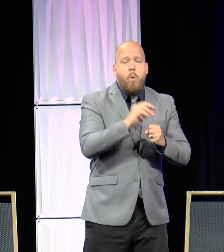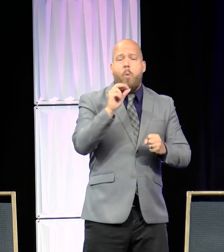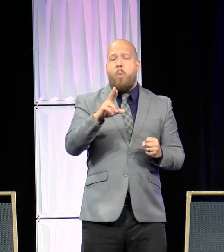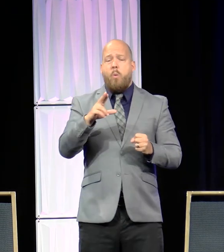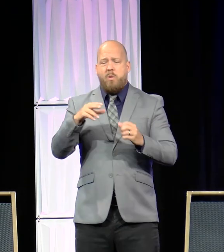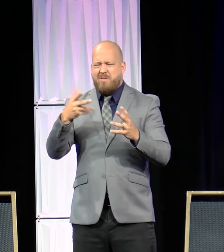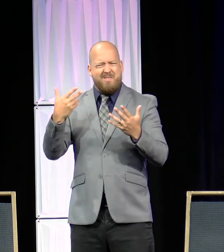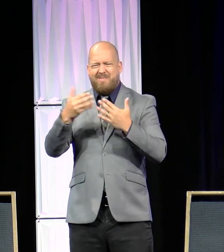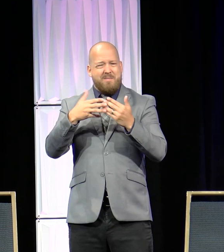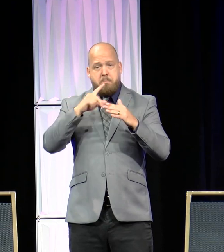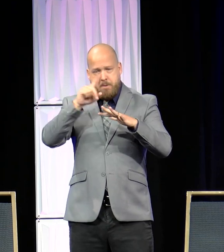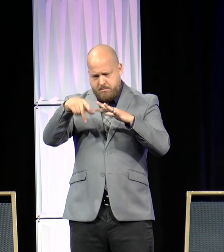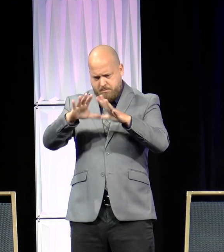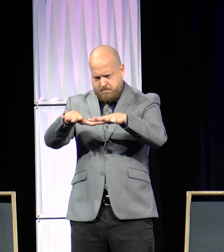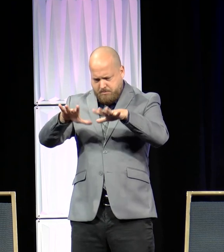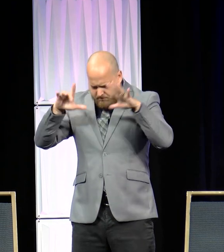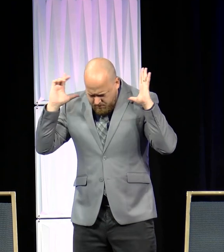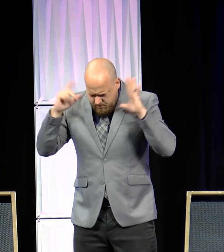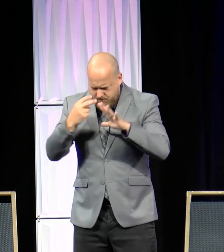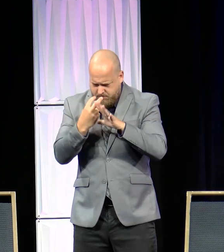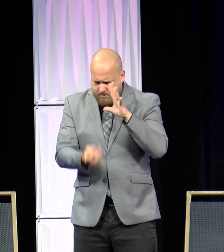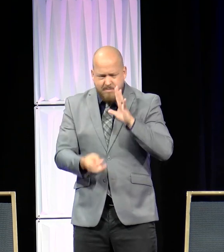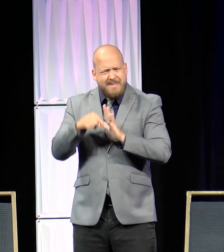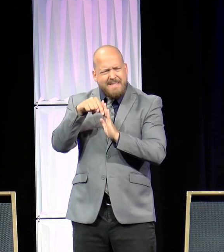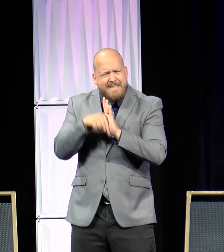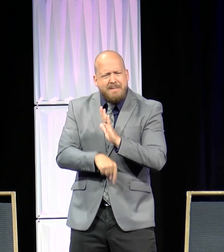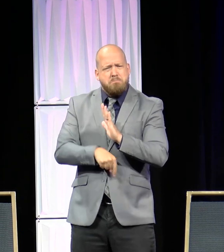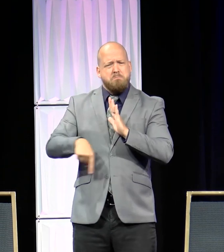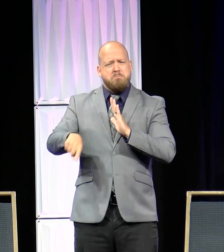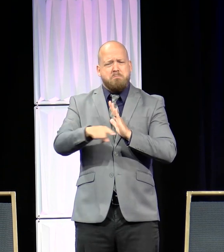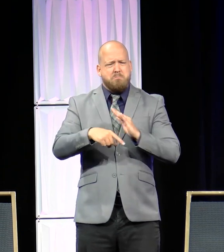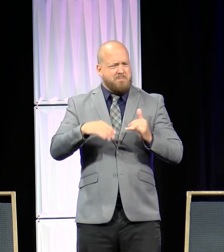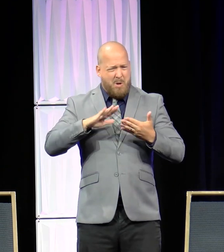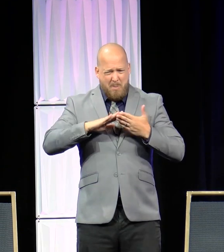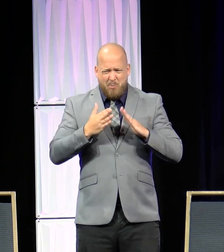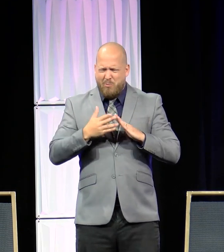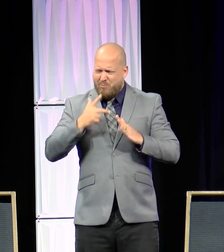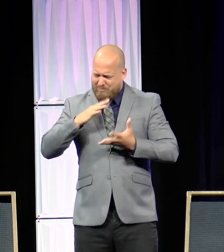than geography when we say community, you know.